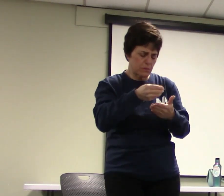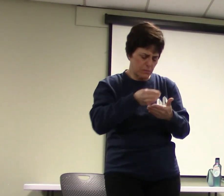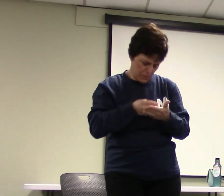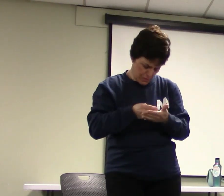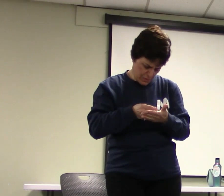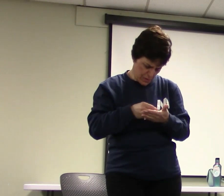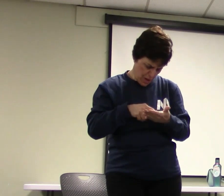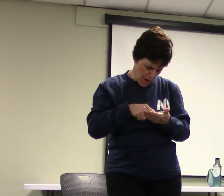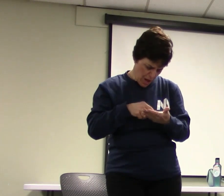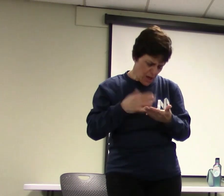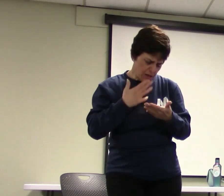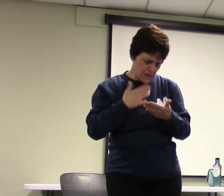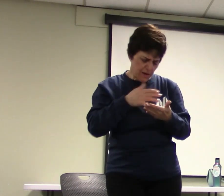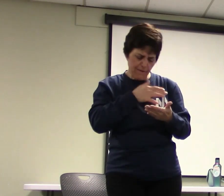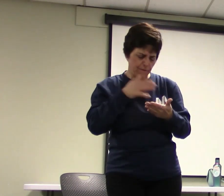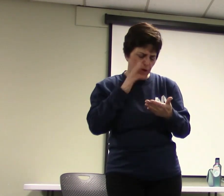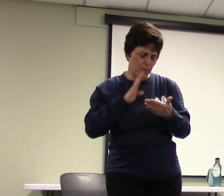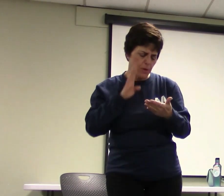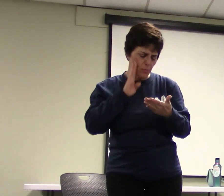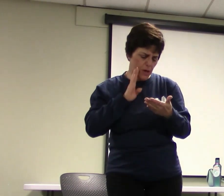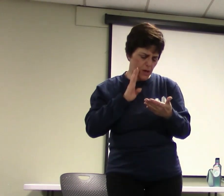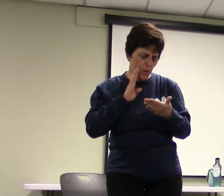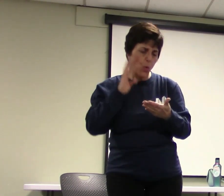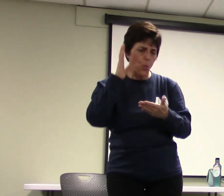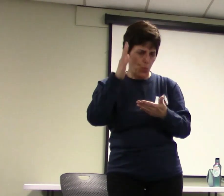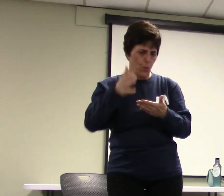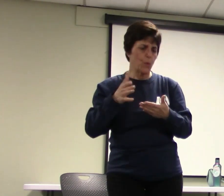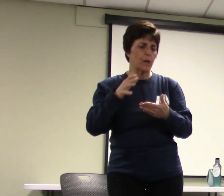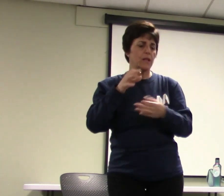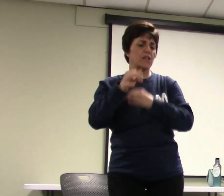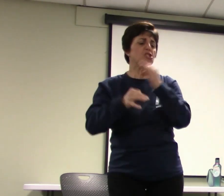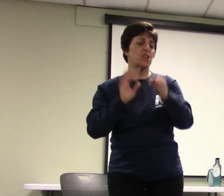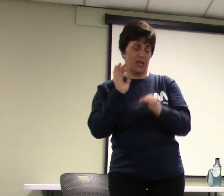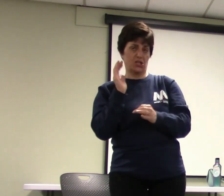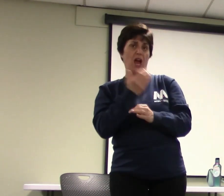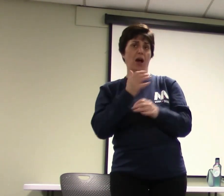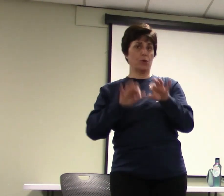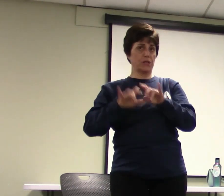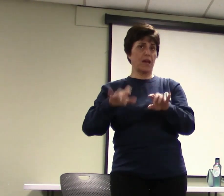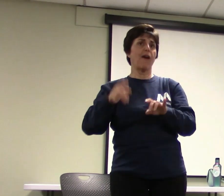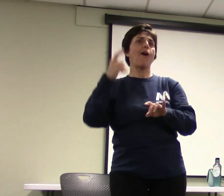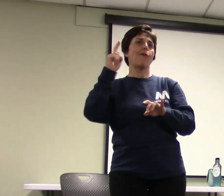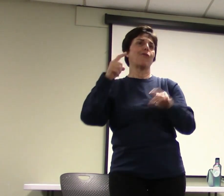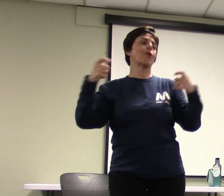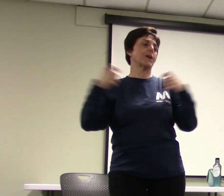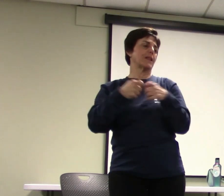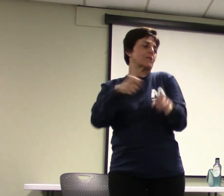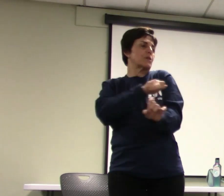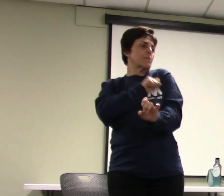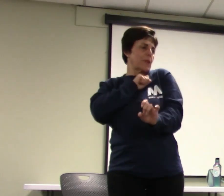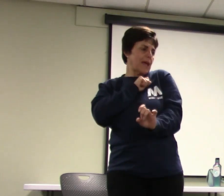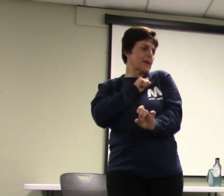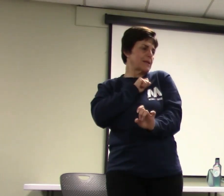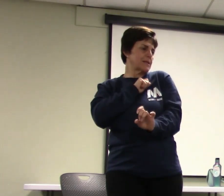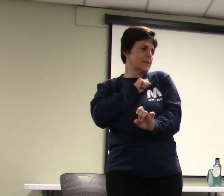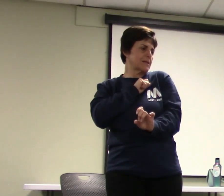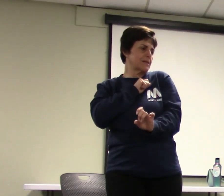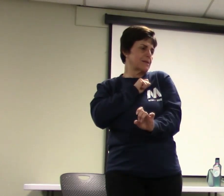Dear Farmer Brown, we will exchange our typewriter for electric